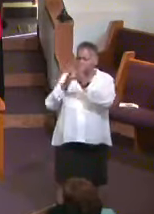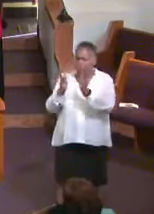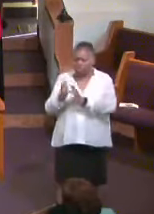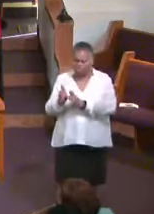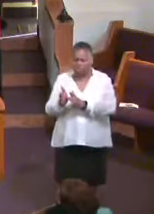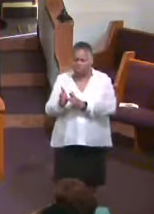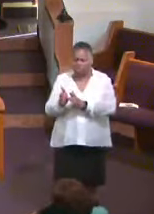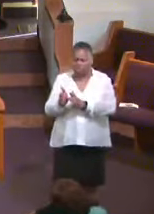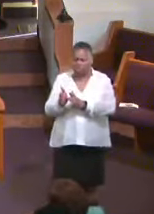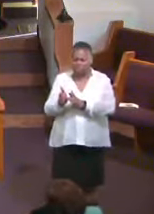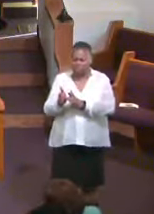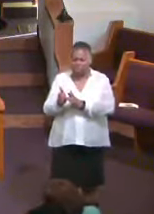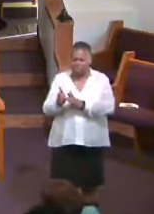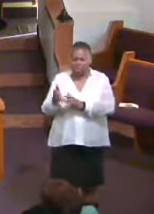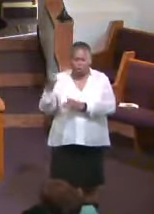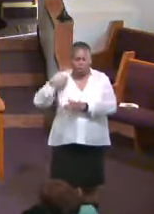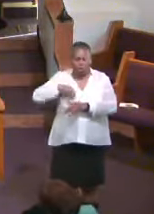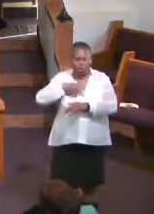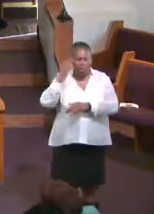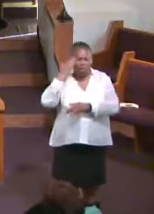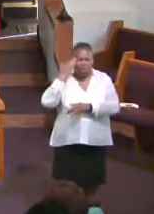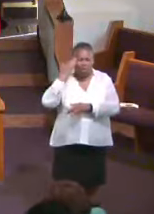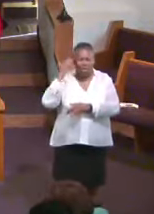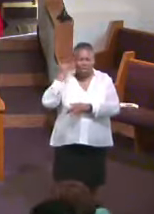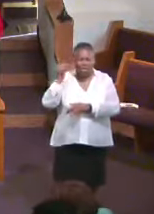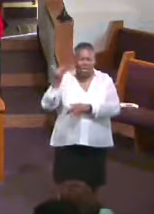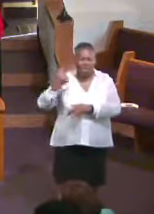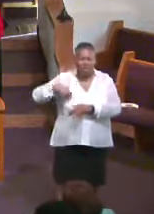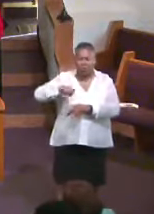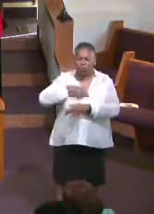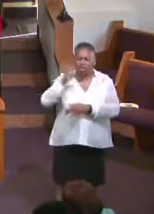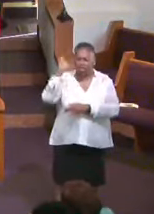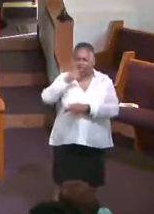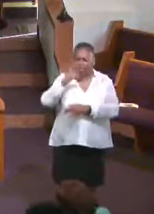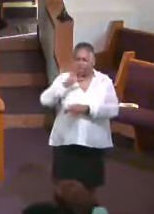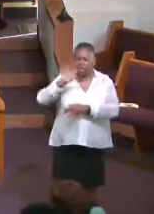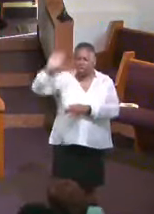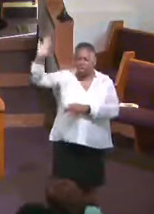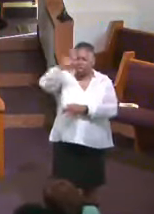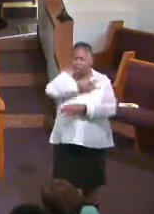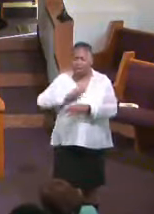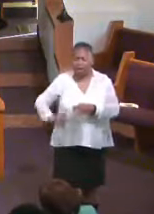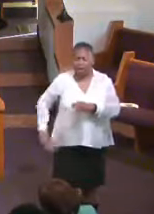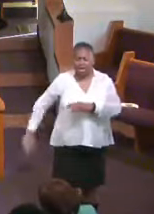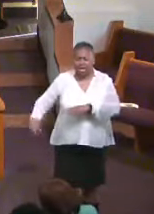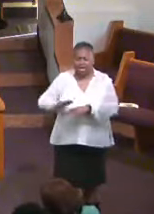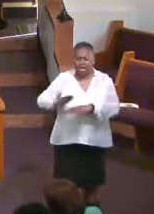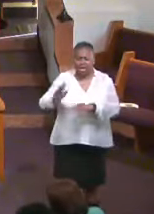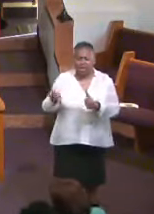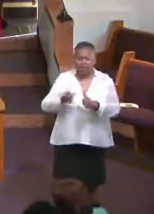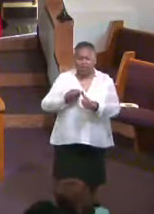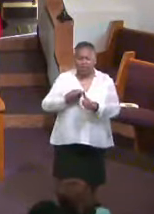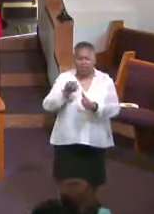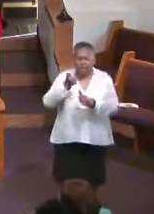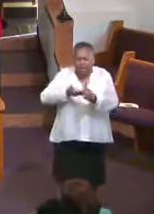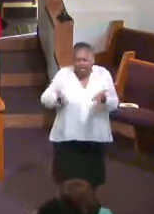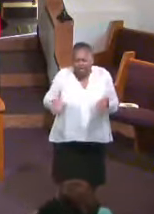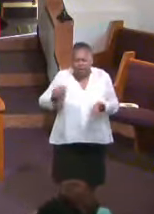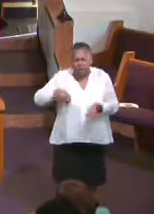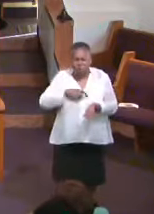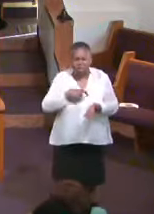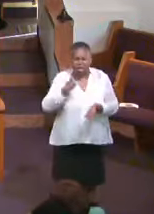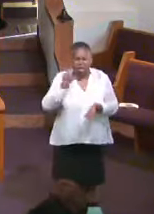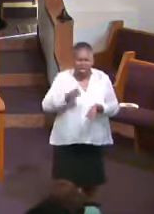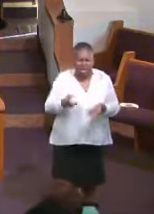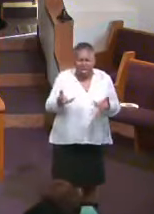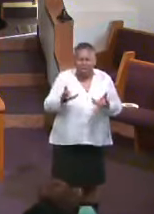you because we know that if we seek your kingdom first, that everything that we want, everything that we need will be given to us. So, Father